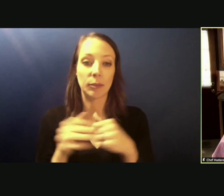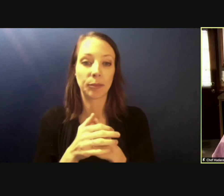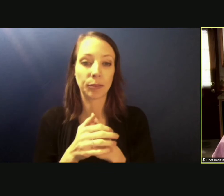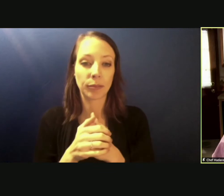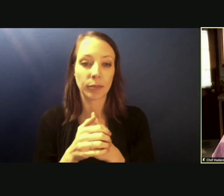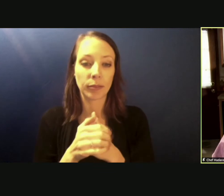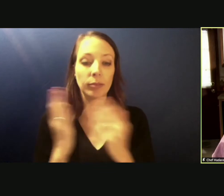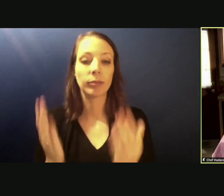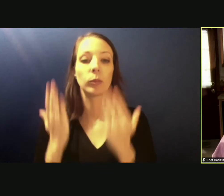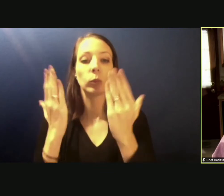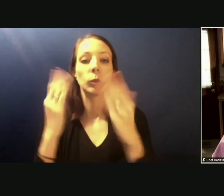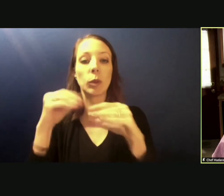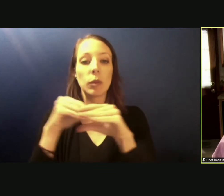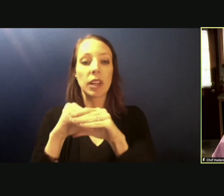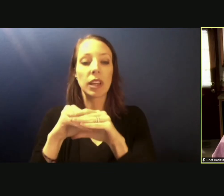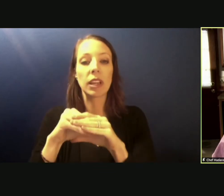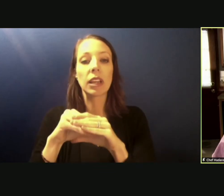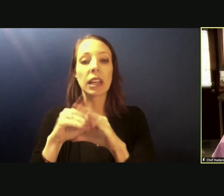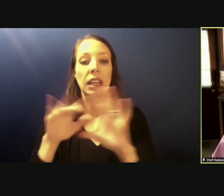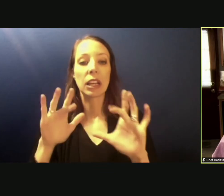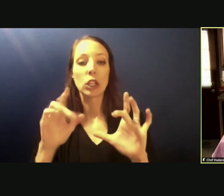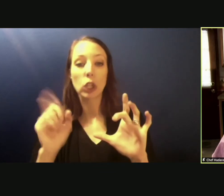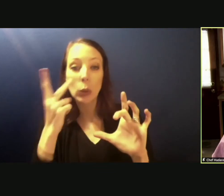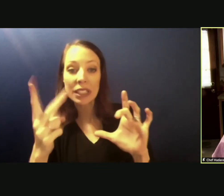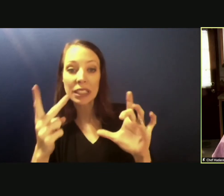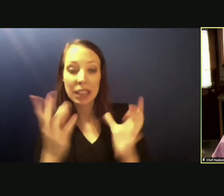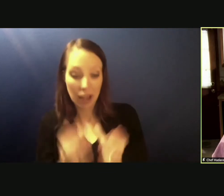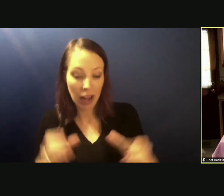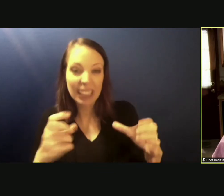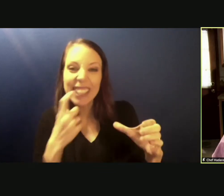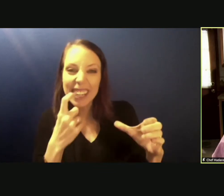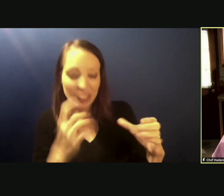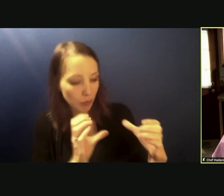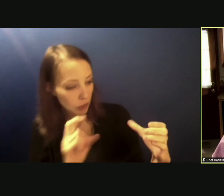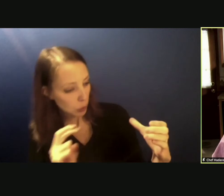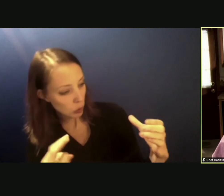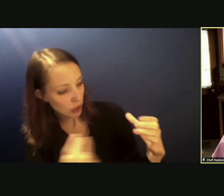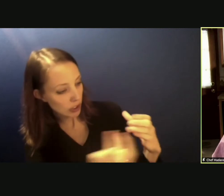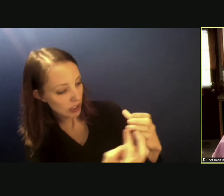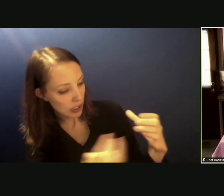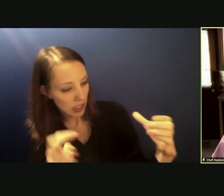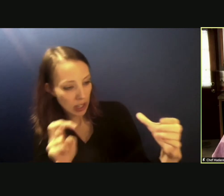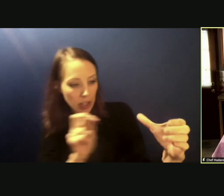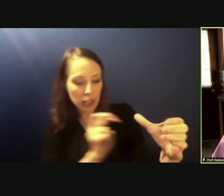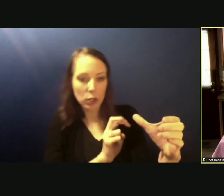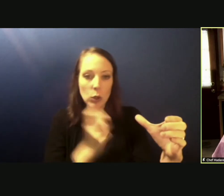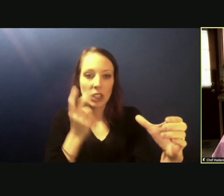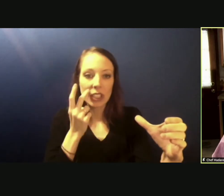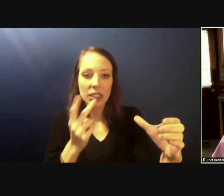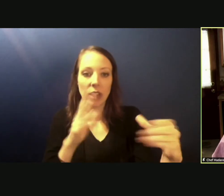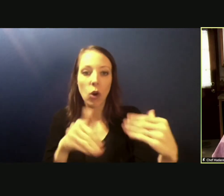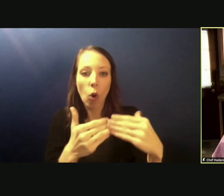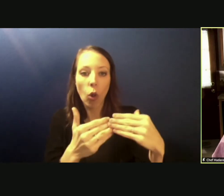I recommend putting them in a clear container, or if you use individual ramekins, but just make sure they're clear so you can see